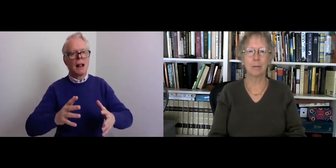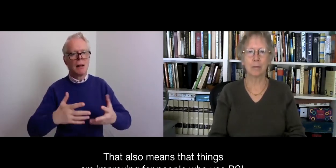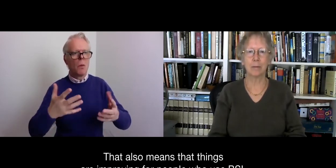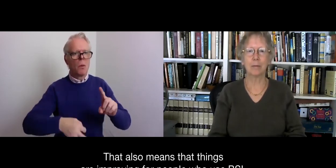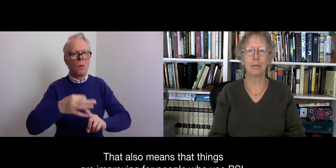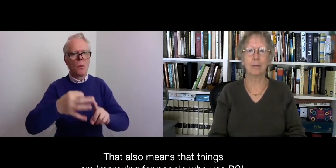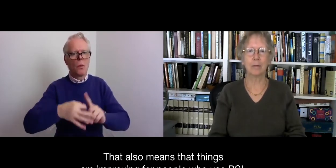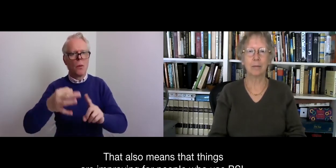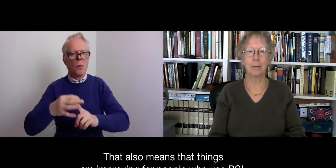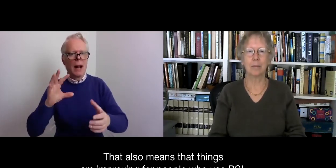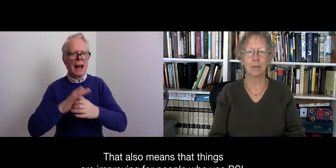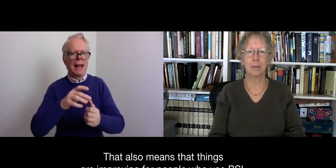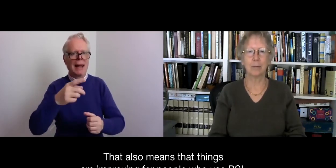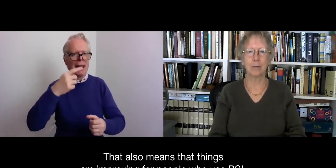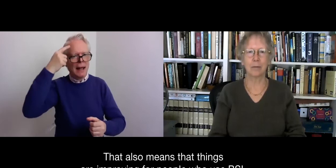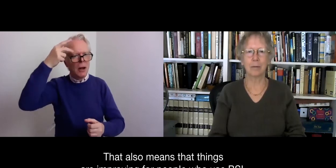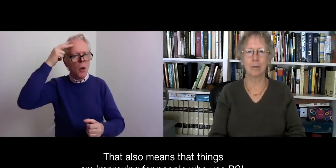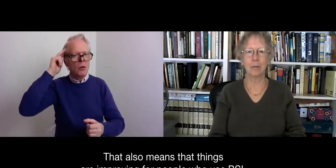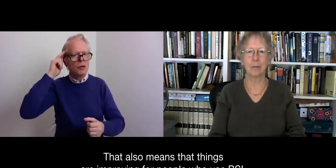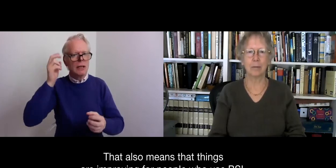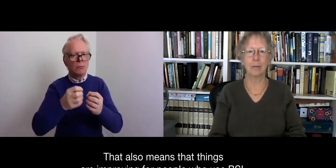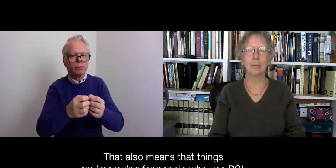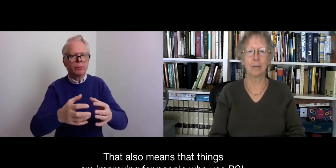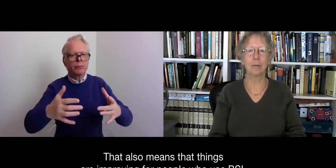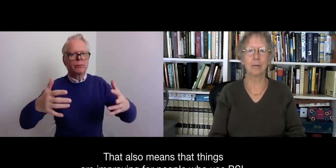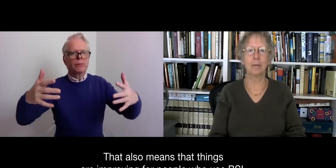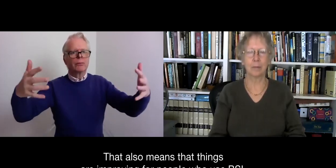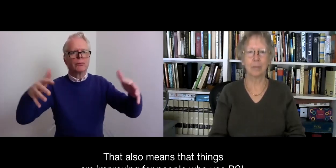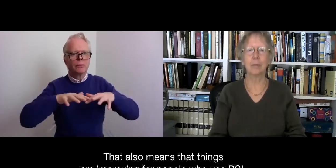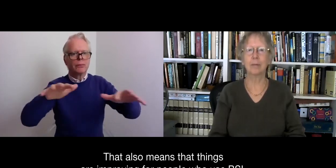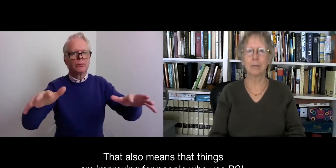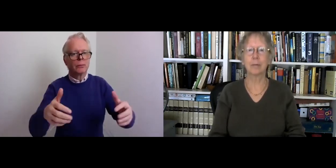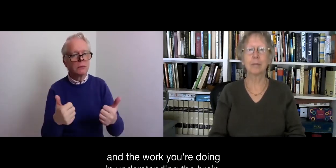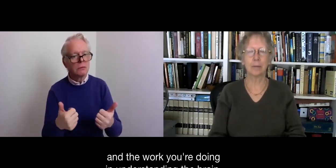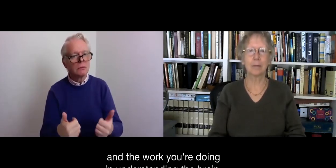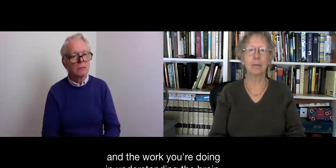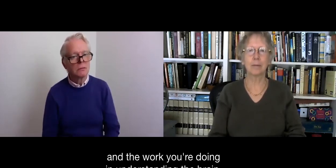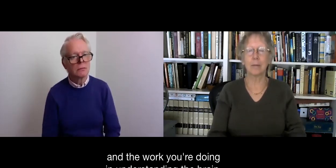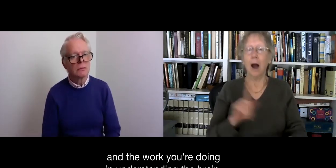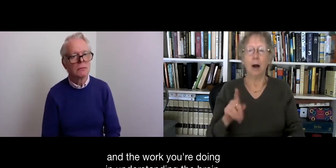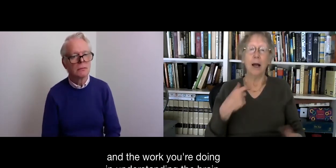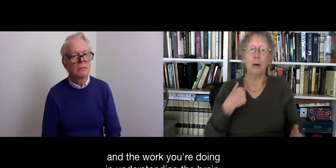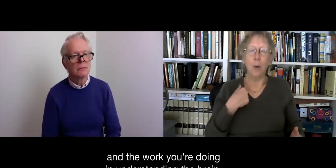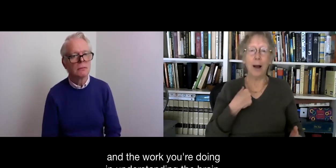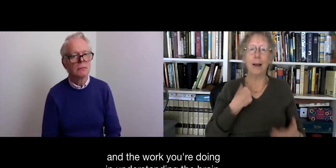that also means that things are improving for people who use BSL and the work you're doing in understanding the brain.